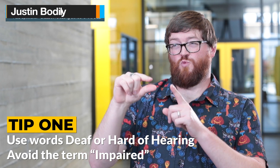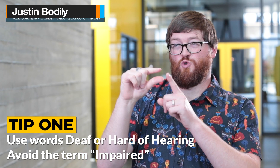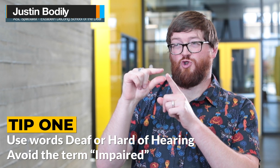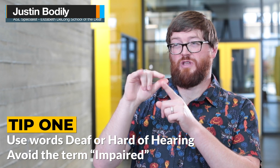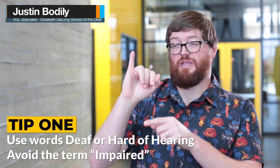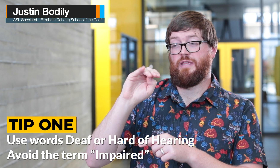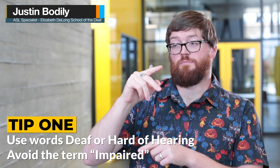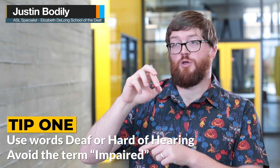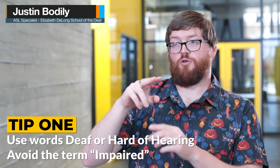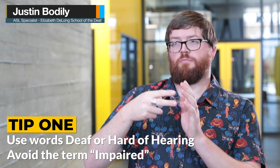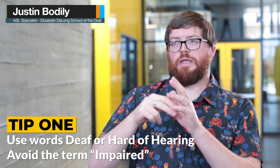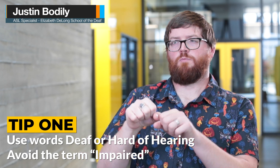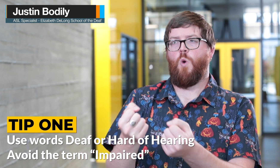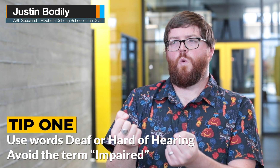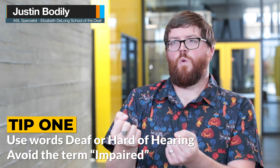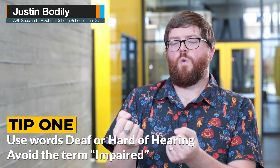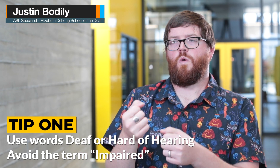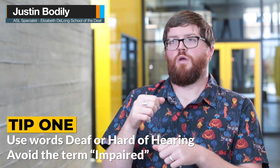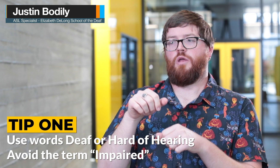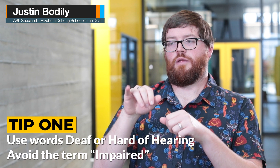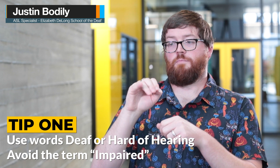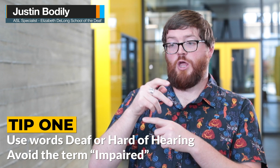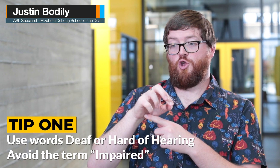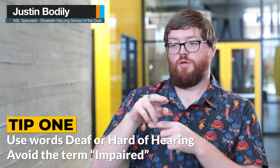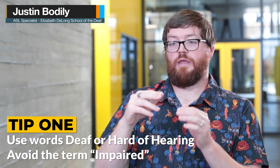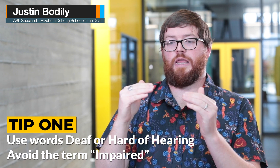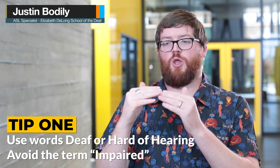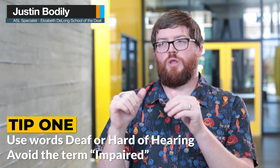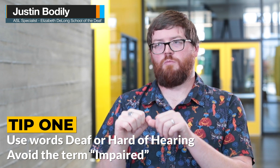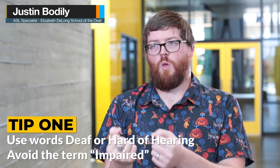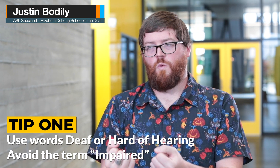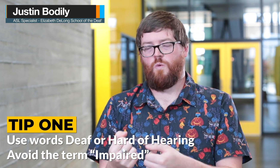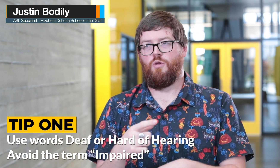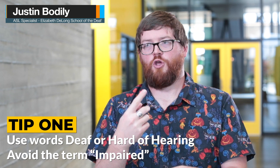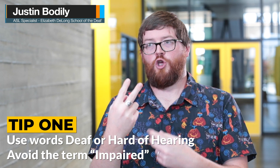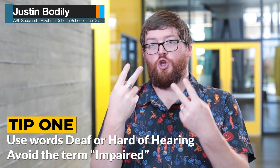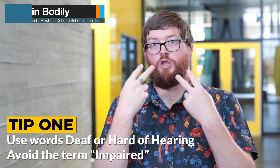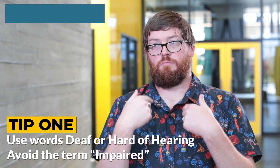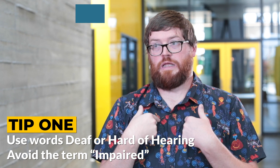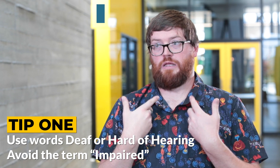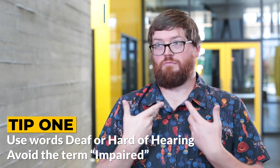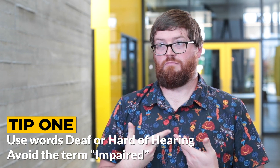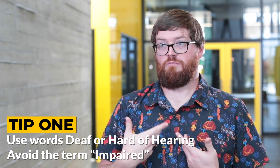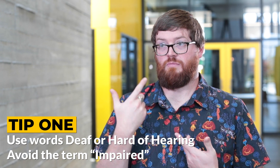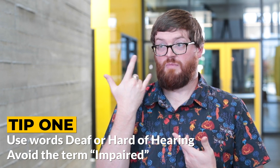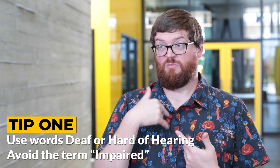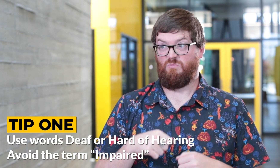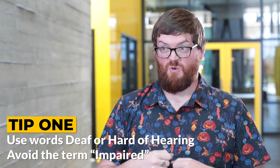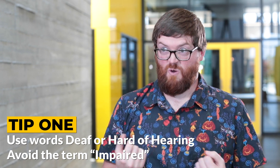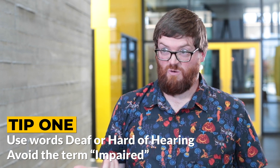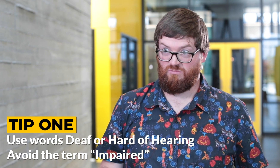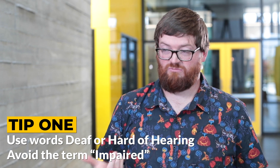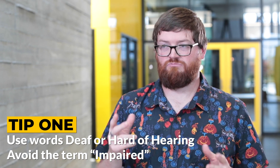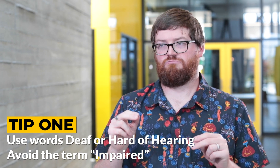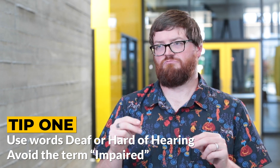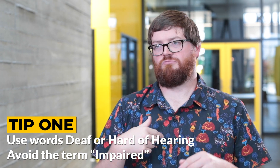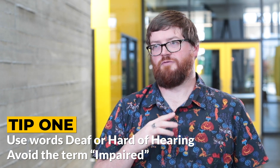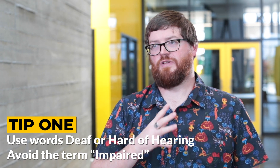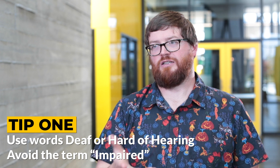Impaired, the word itself means something that is broken. Yeah, look at me. Do I look broken? No,